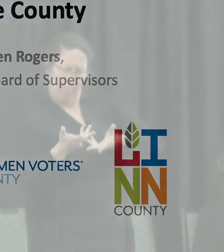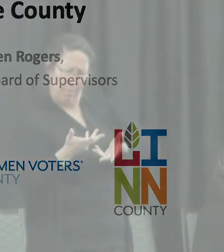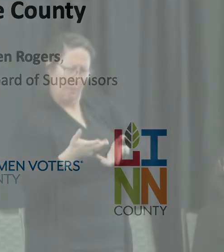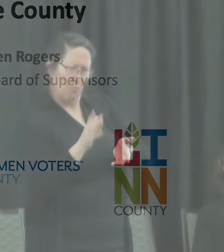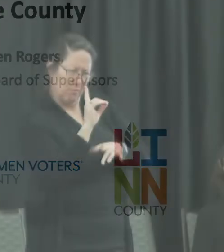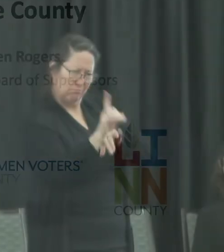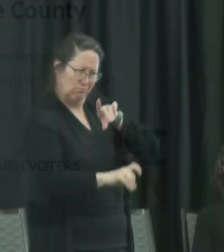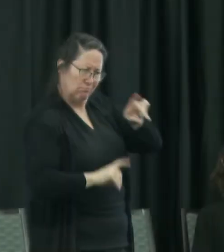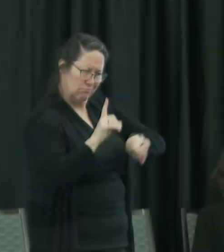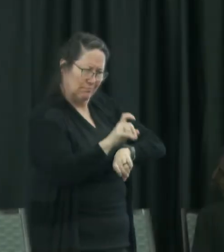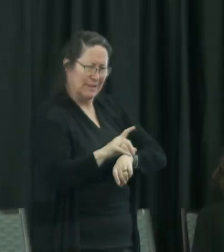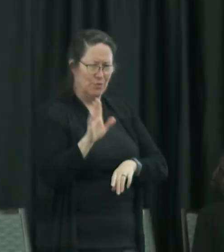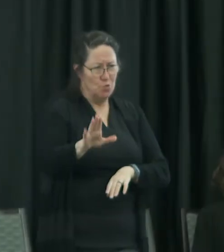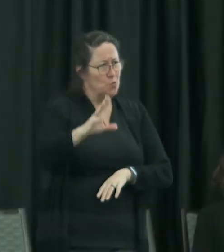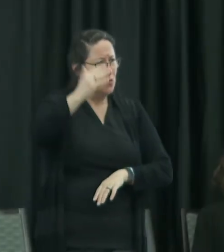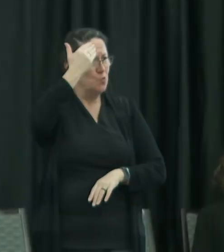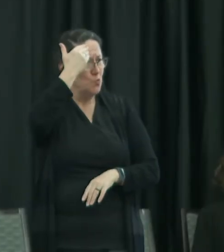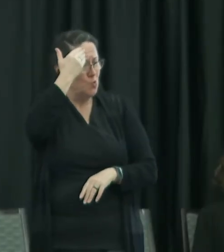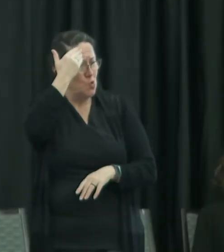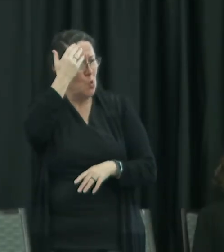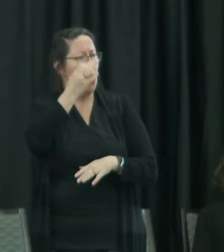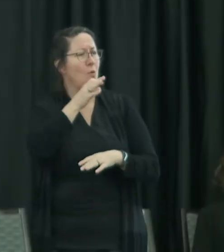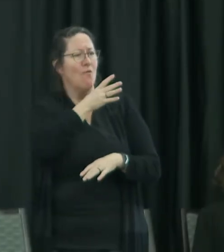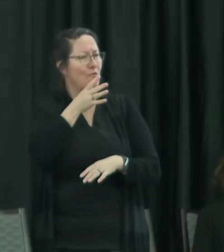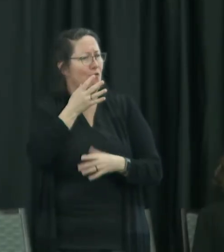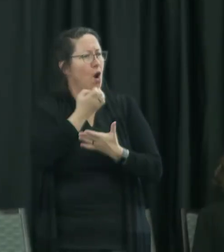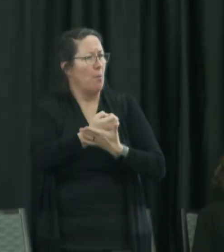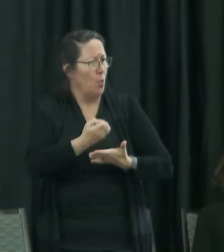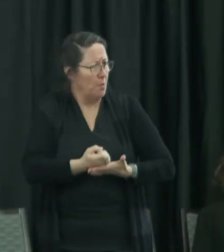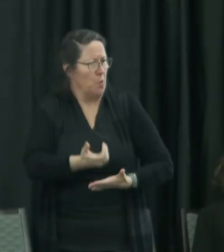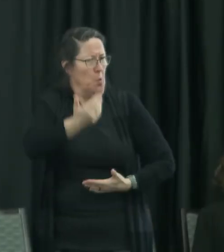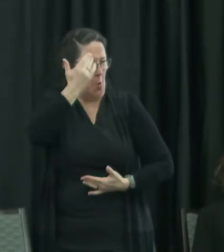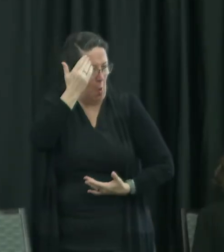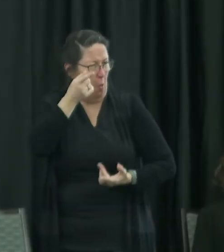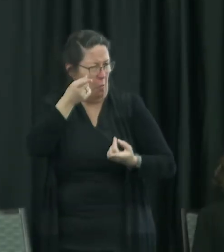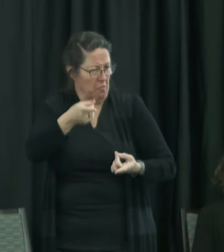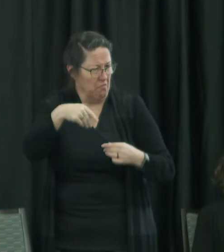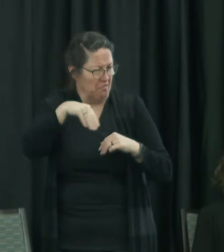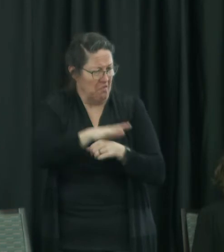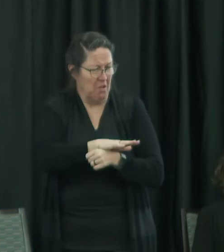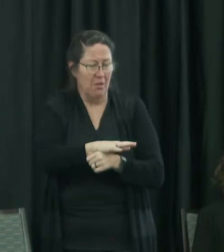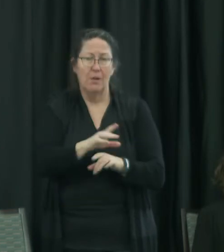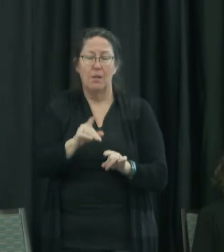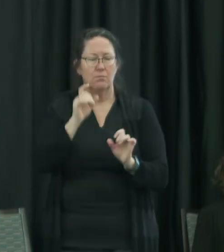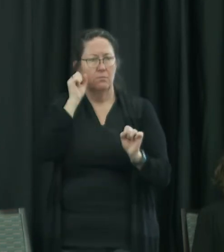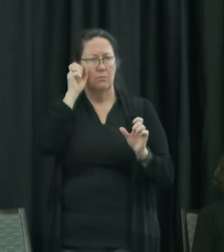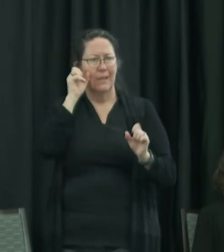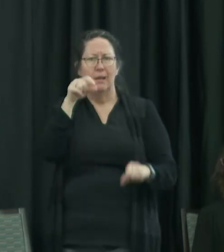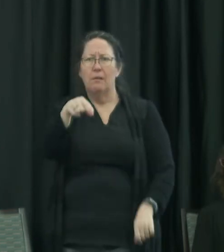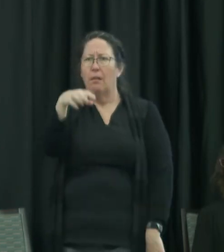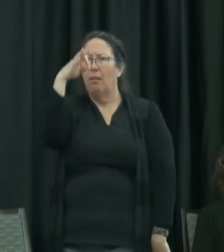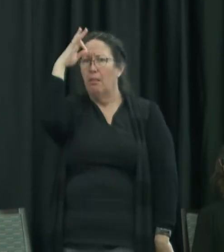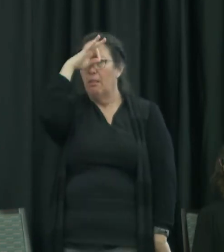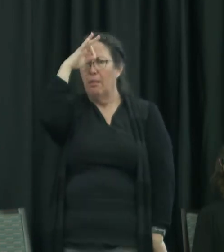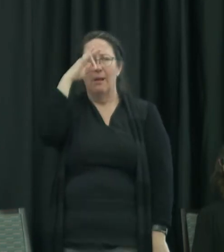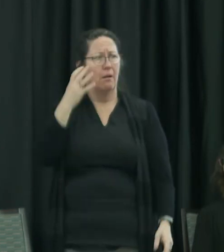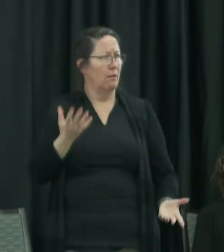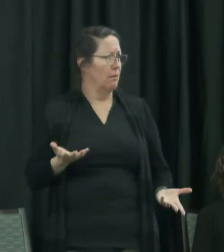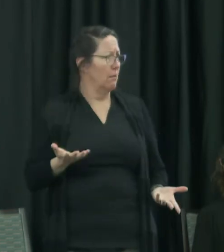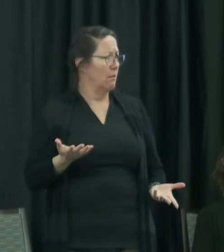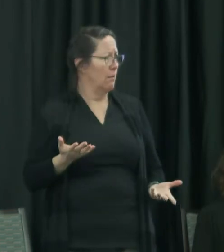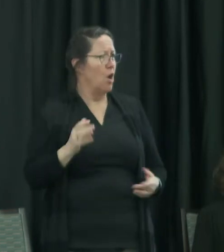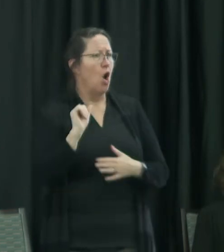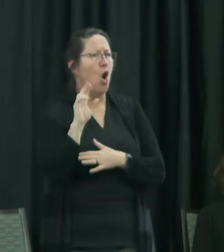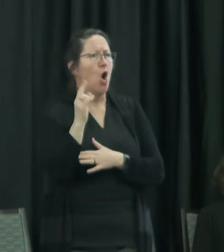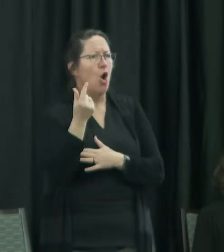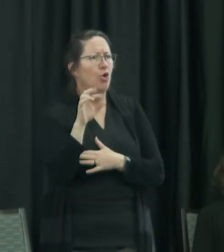ask questions about Stacy's familiarity with basic pieces of farming equipment. They were amazed when he was unaware what an